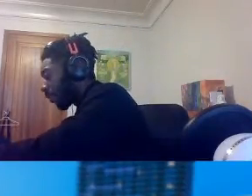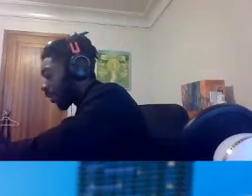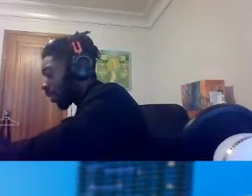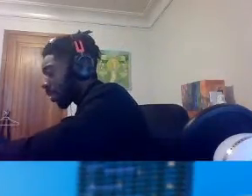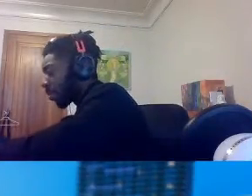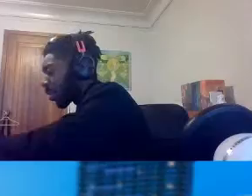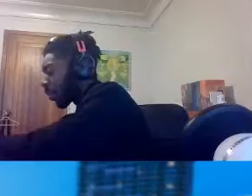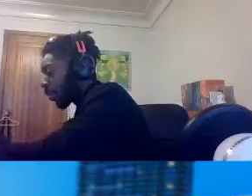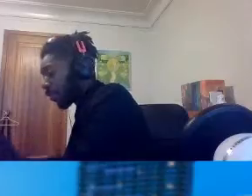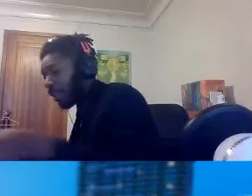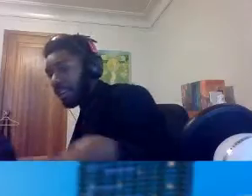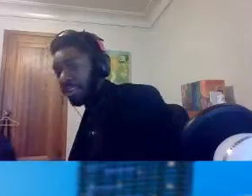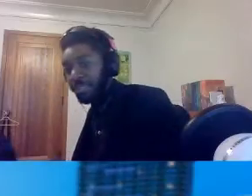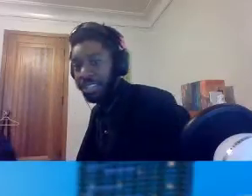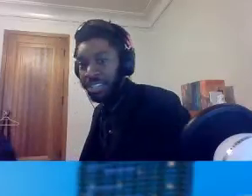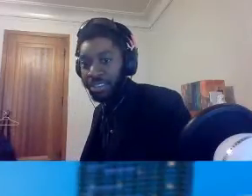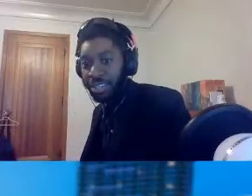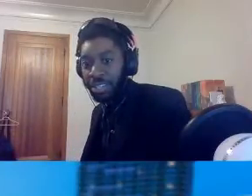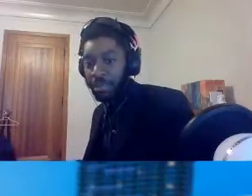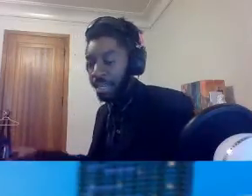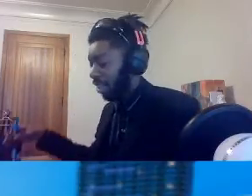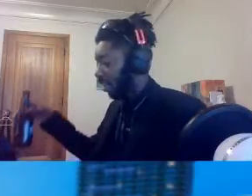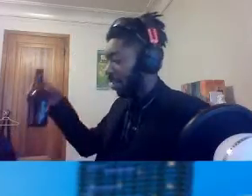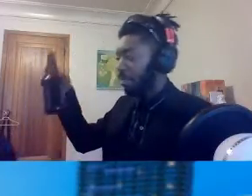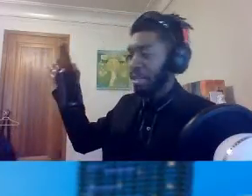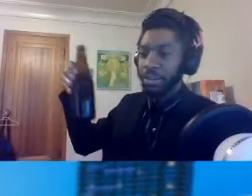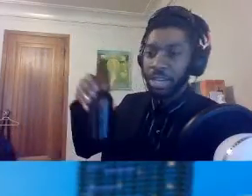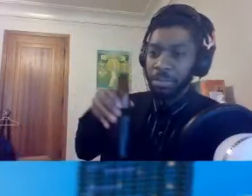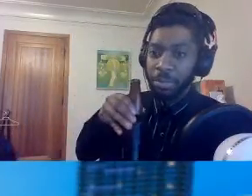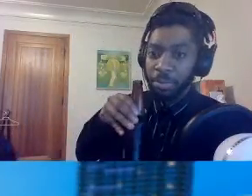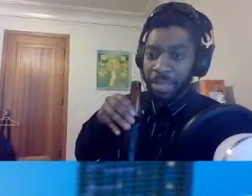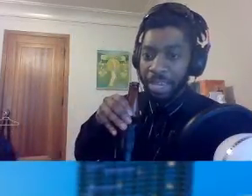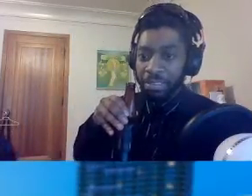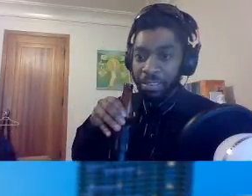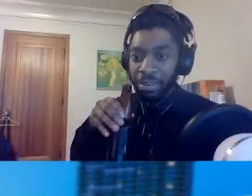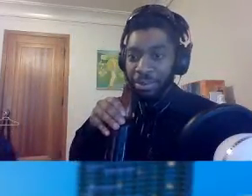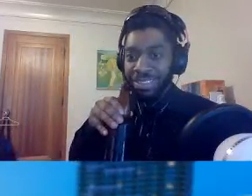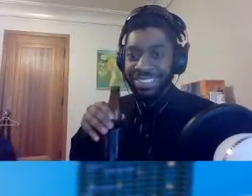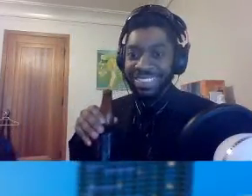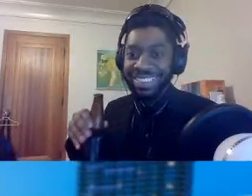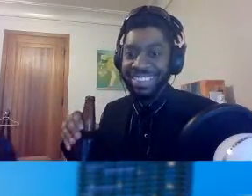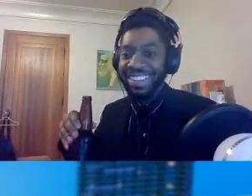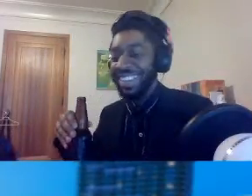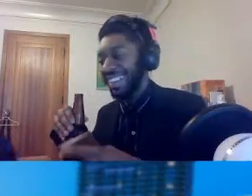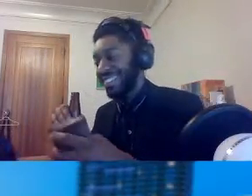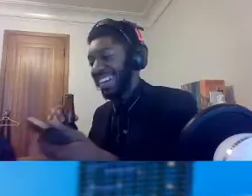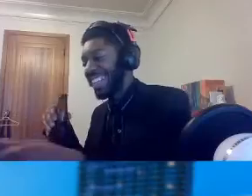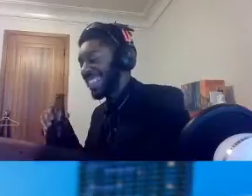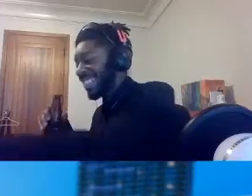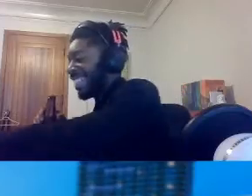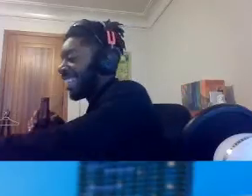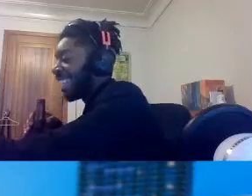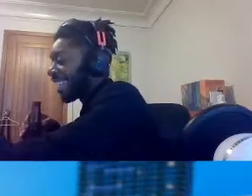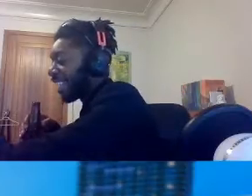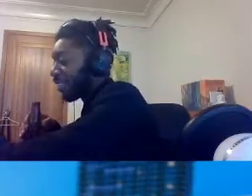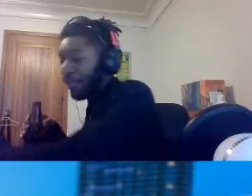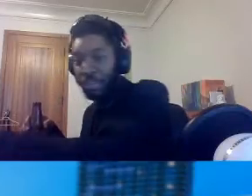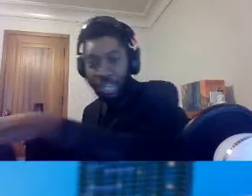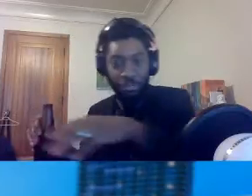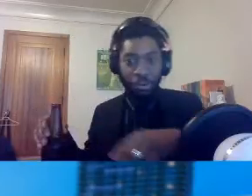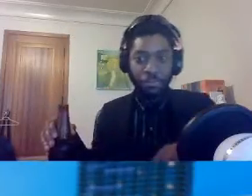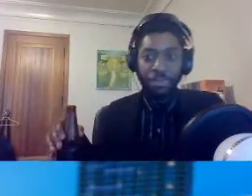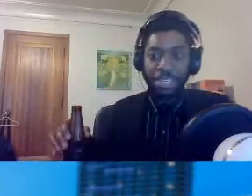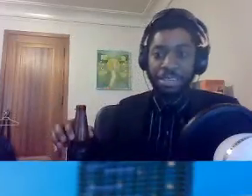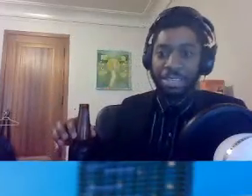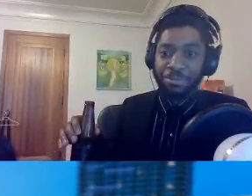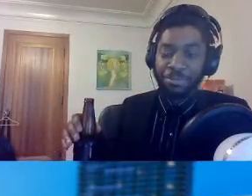I have committed a party foul over here. My beer kind of bubbled back, so... right? Yeah, if you